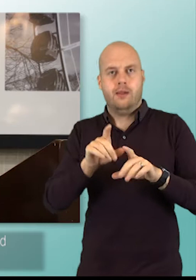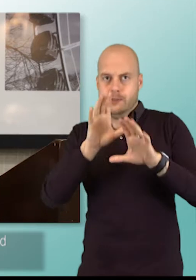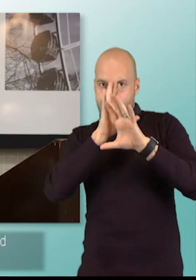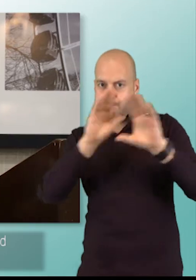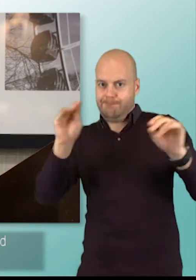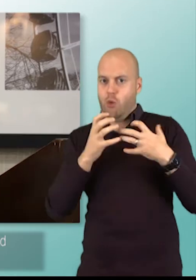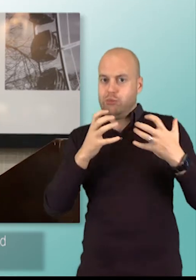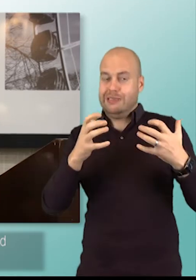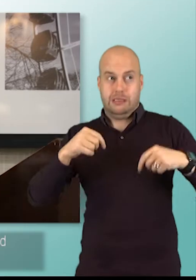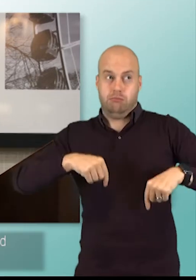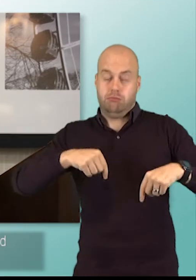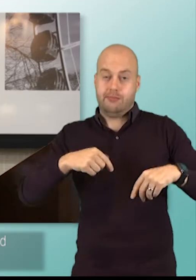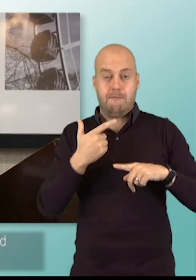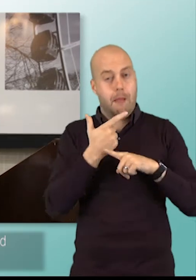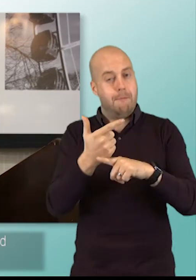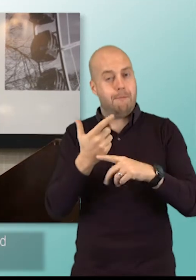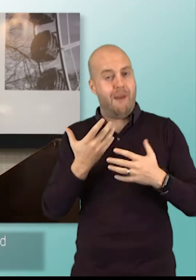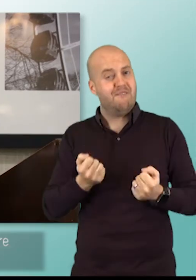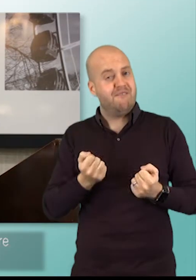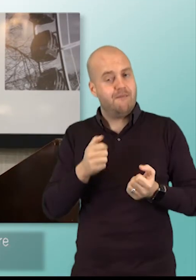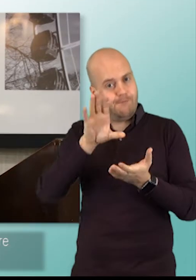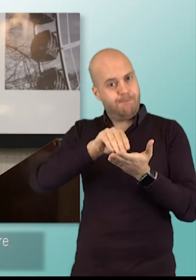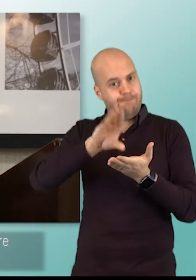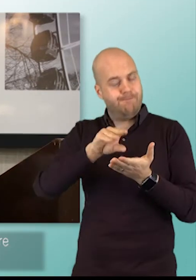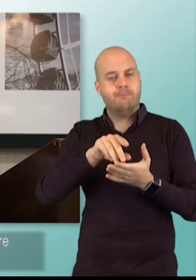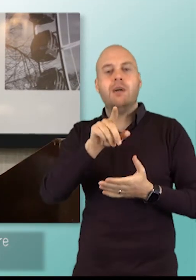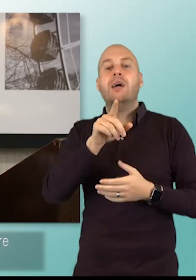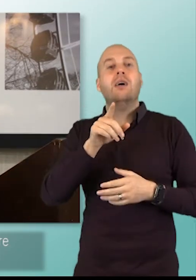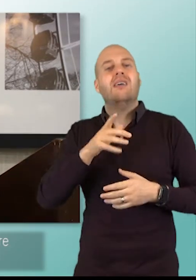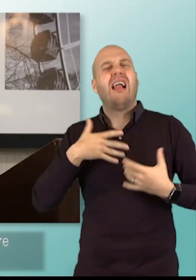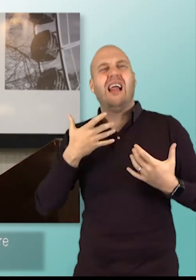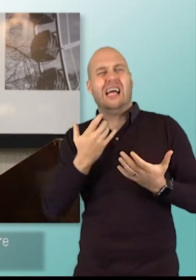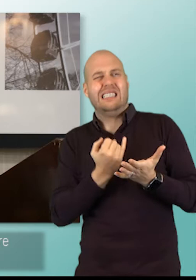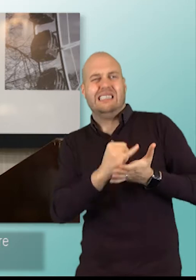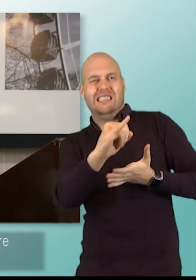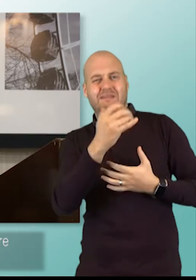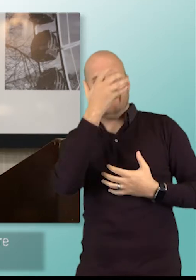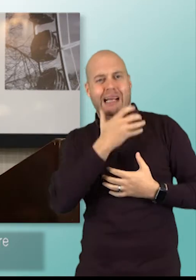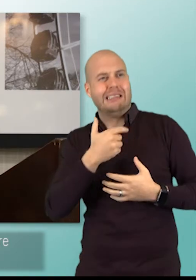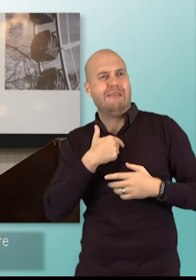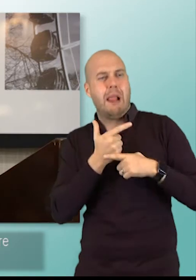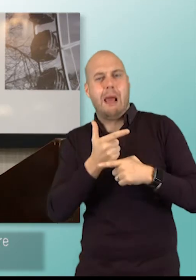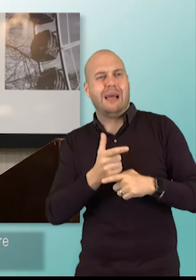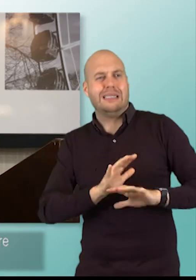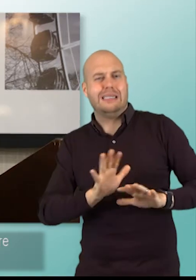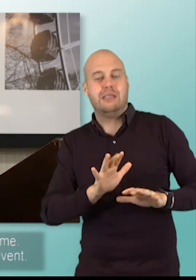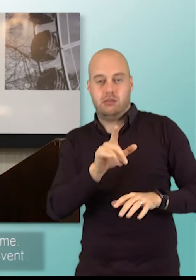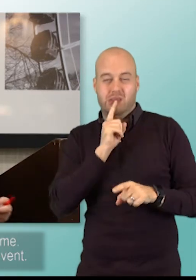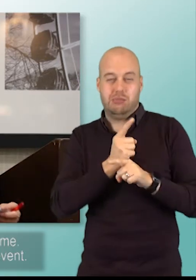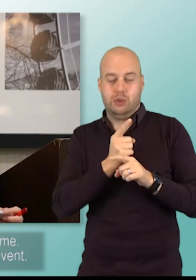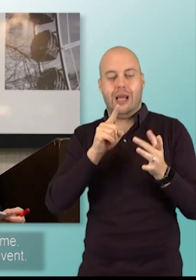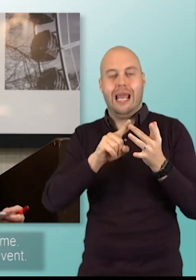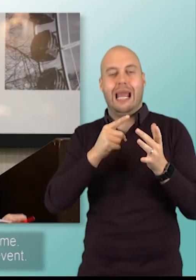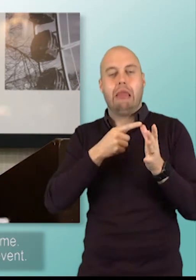filmed, so if you'd rather you weren't in that film, if you speak to Ian, who's over in the corner here, you can make sure that happens.